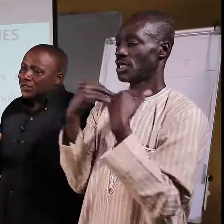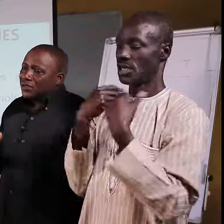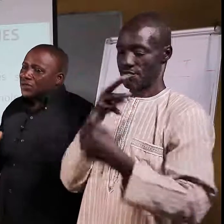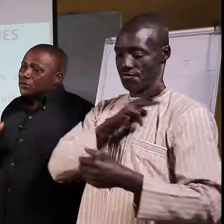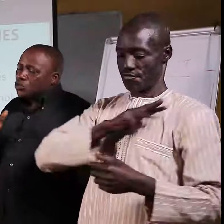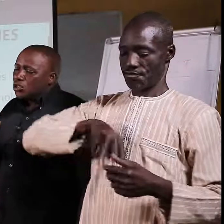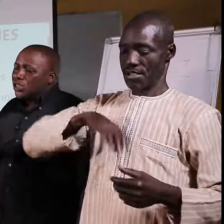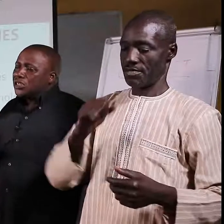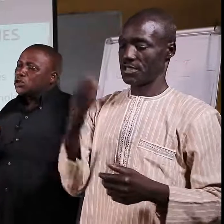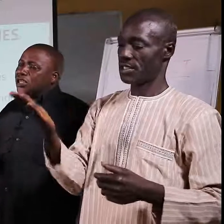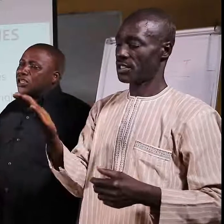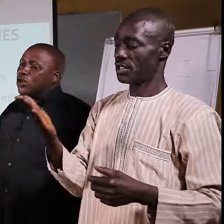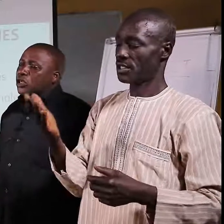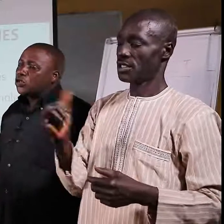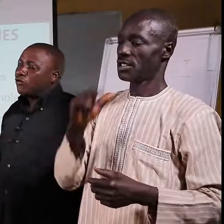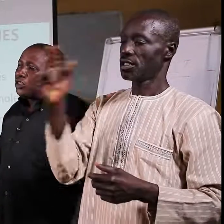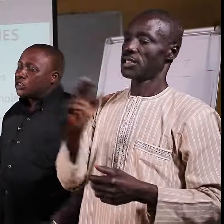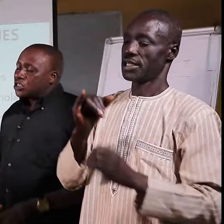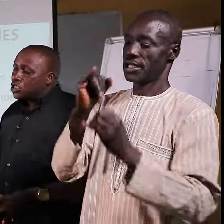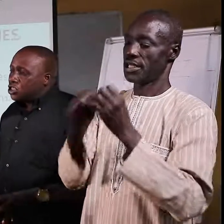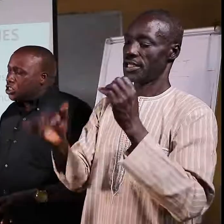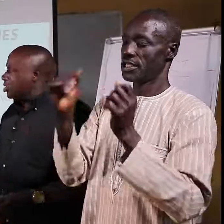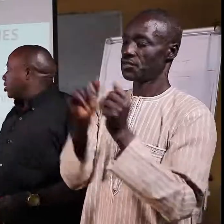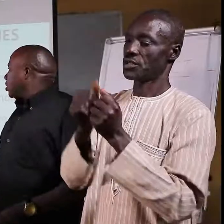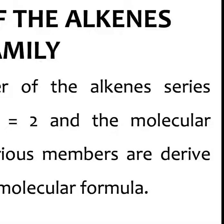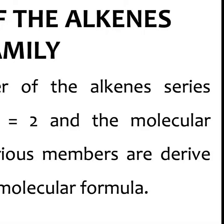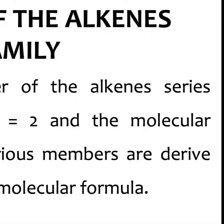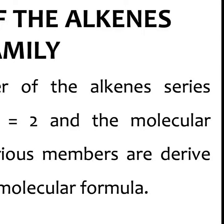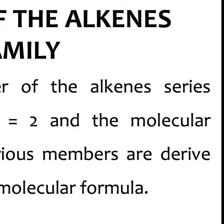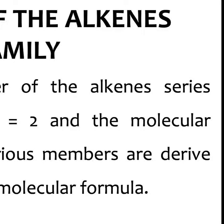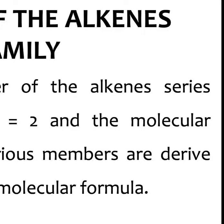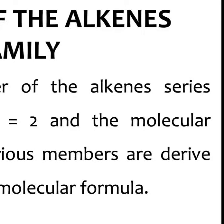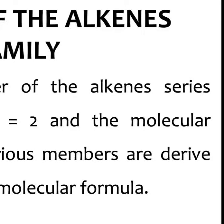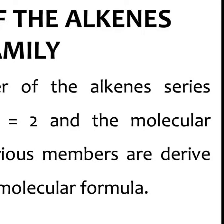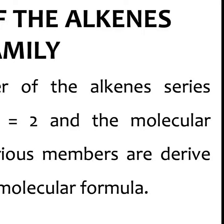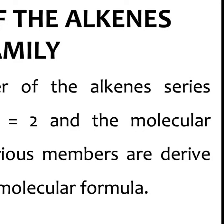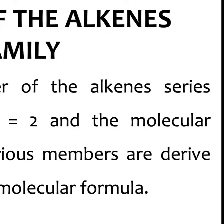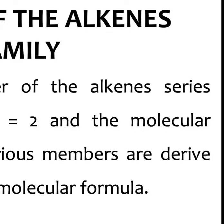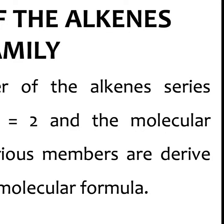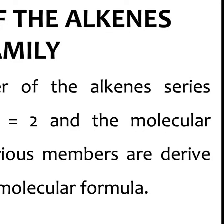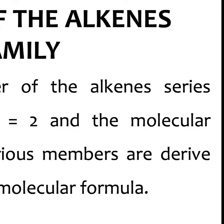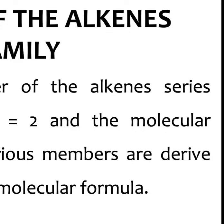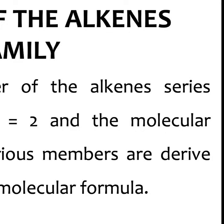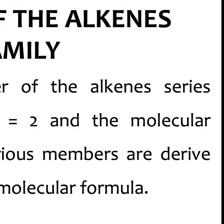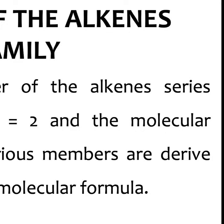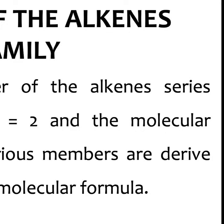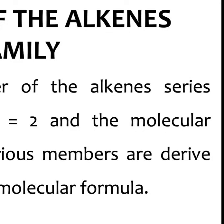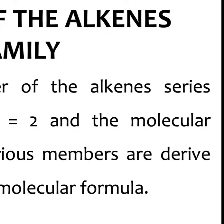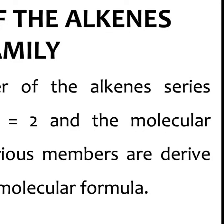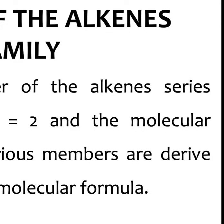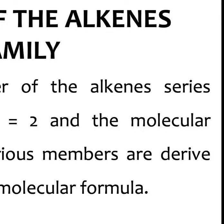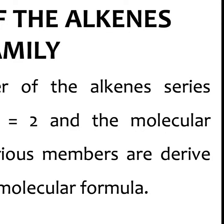members. They usually end with a suffix in. The first member of the family corresponds with N is equals